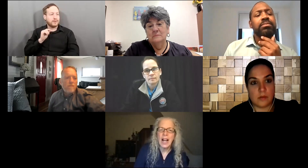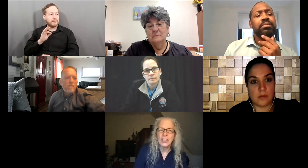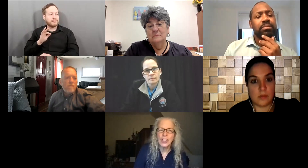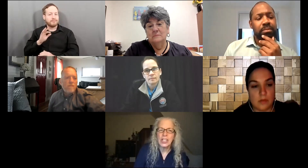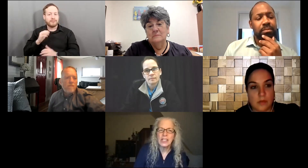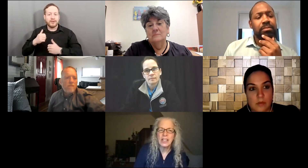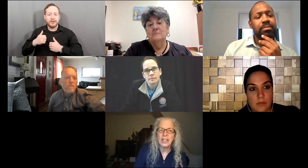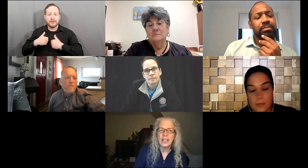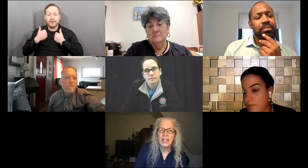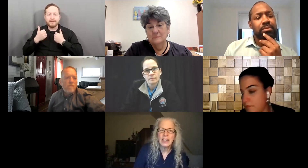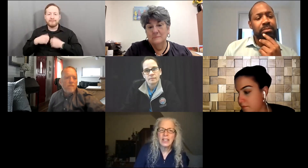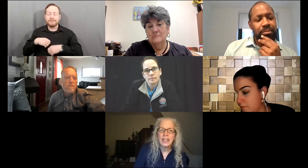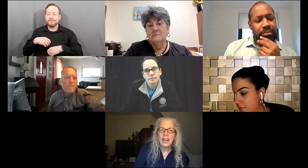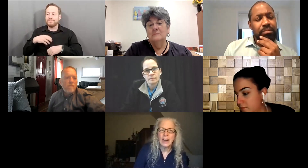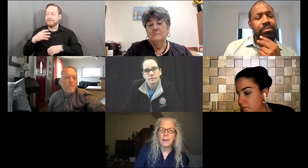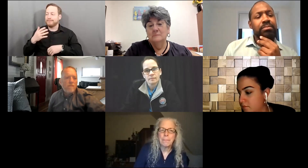in colleges.